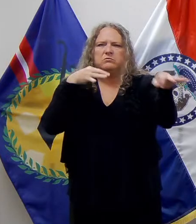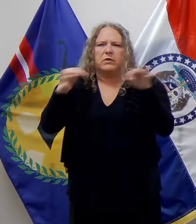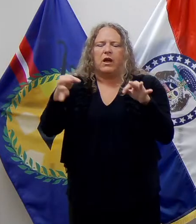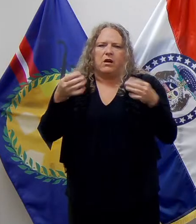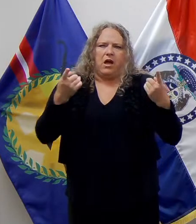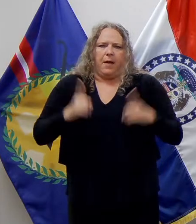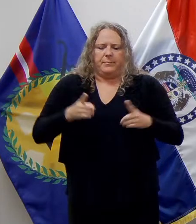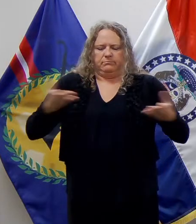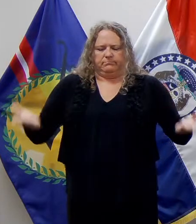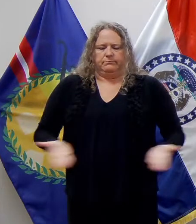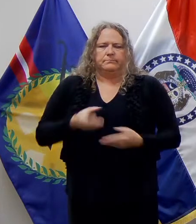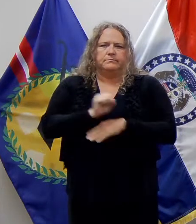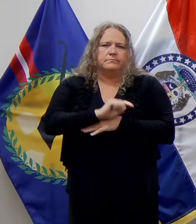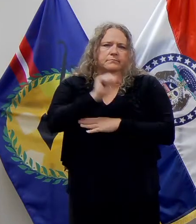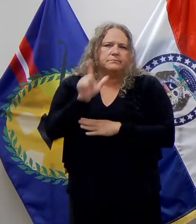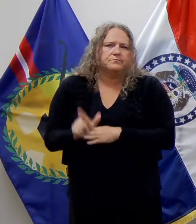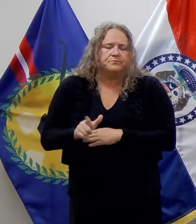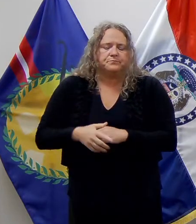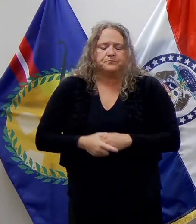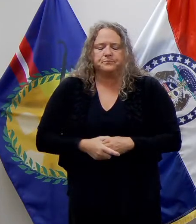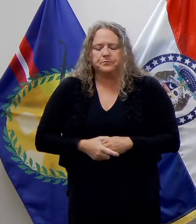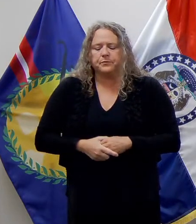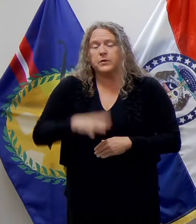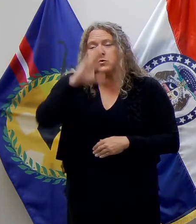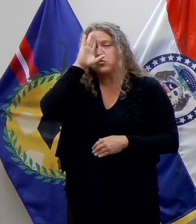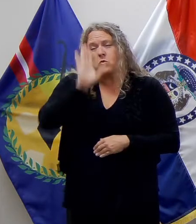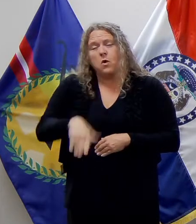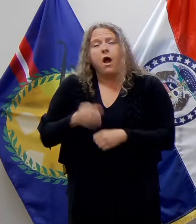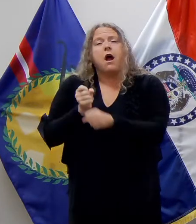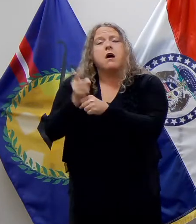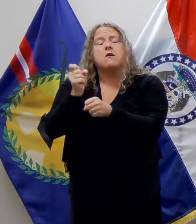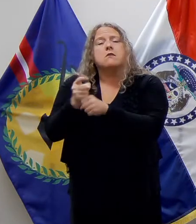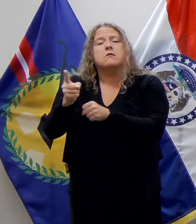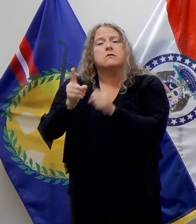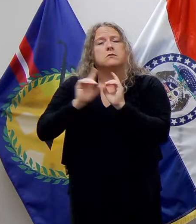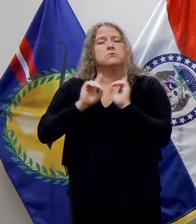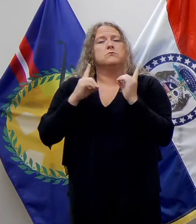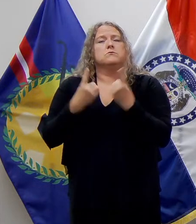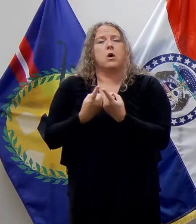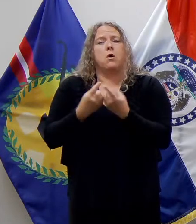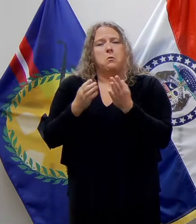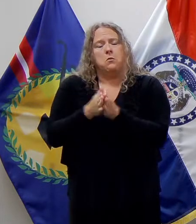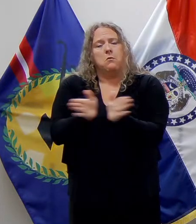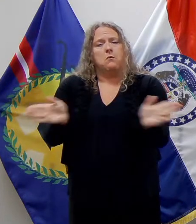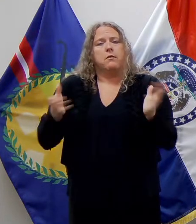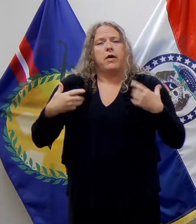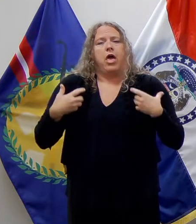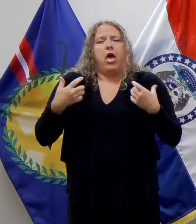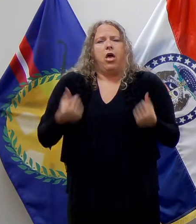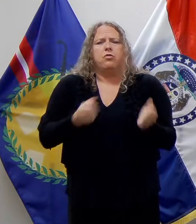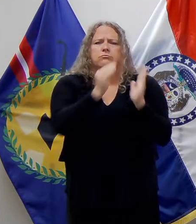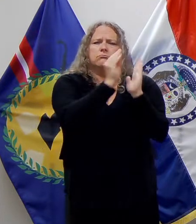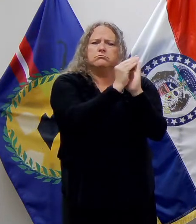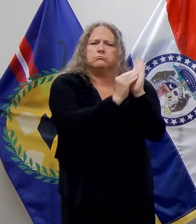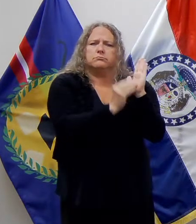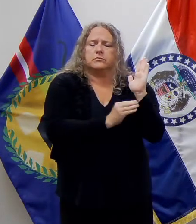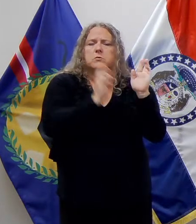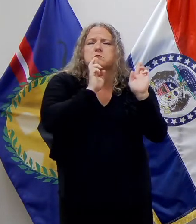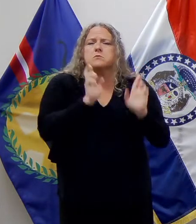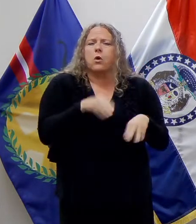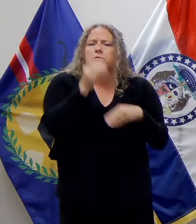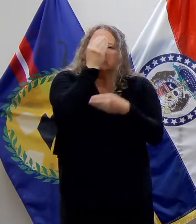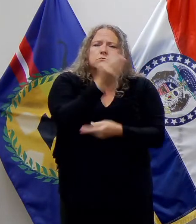locally. Each year, the Department of Public Health issues a report detailing the causes of death in St. Louis